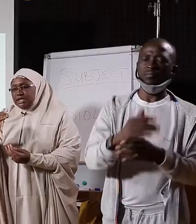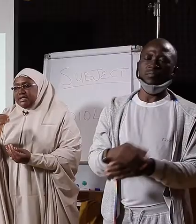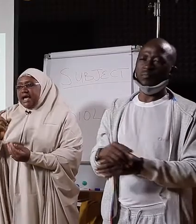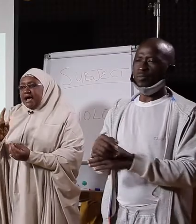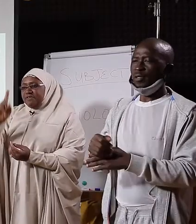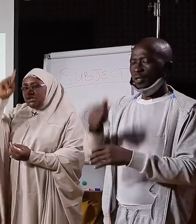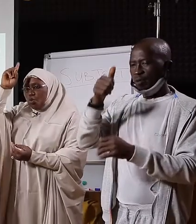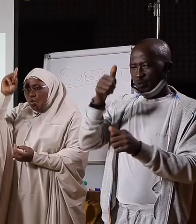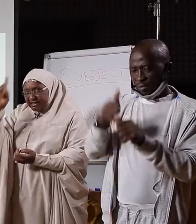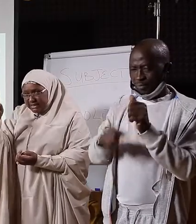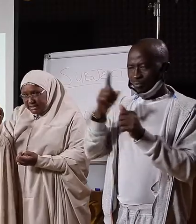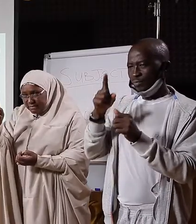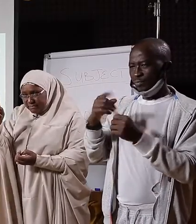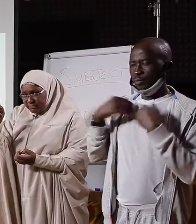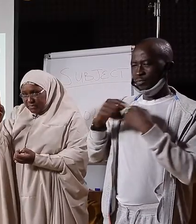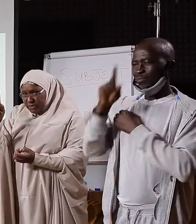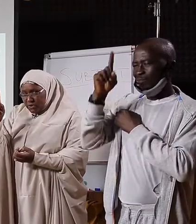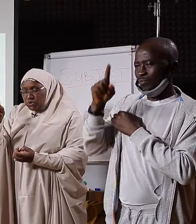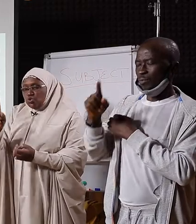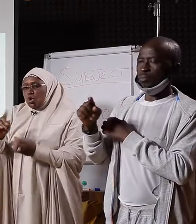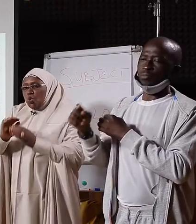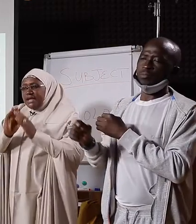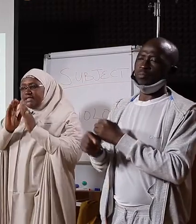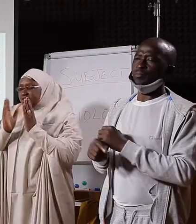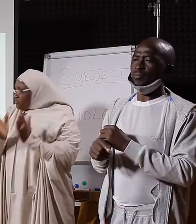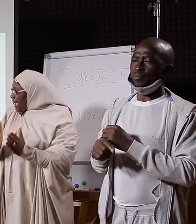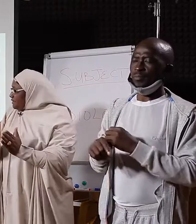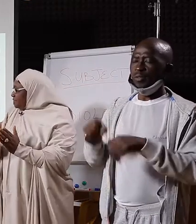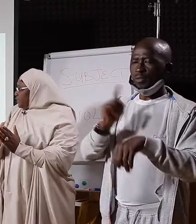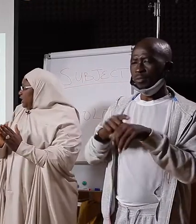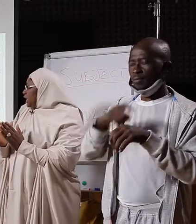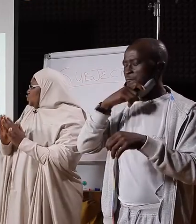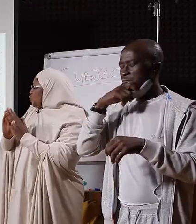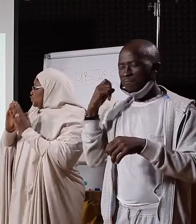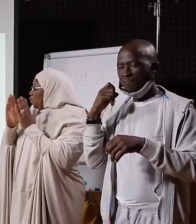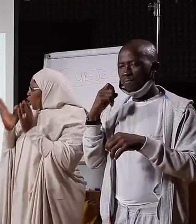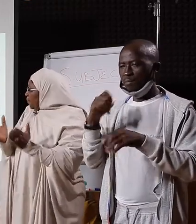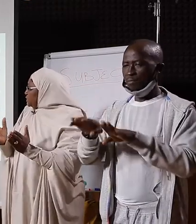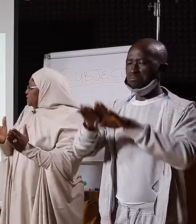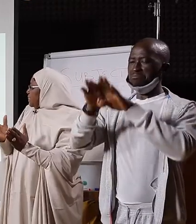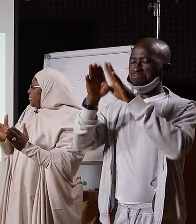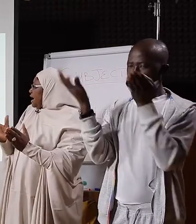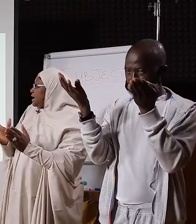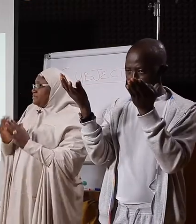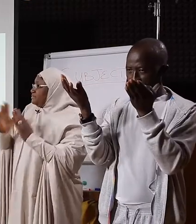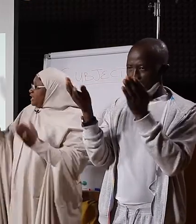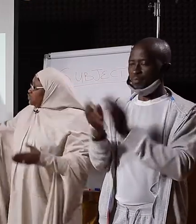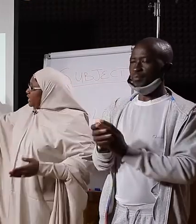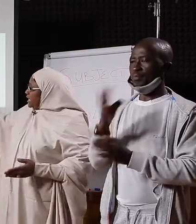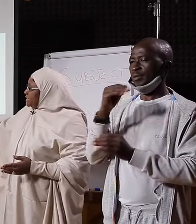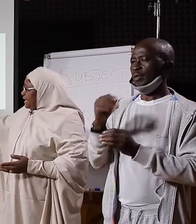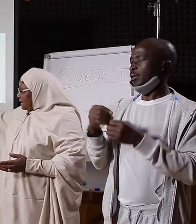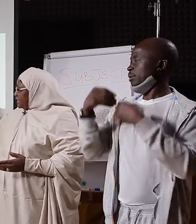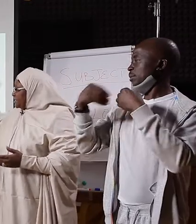each unit having one seed. So when it is dry, it also opens and